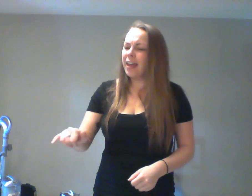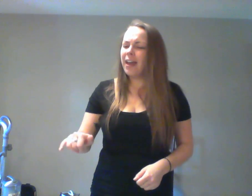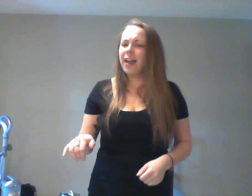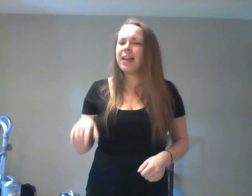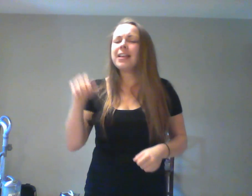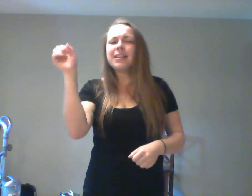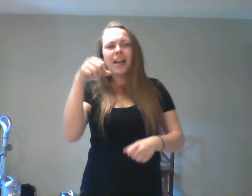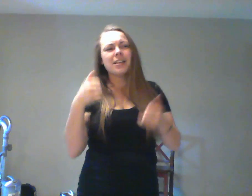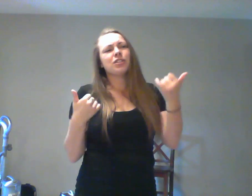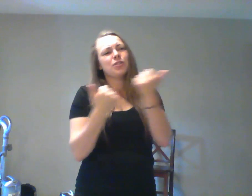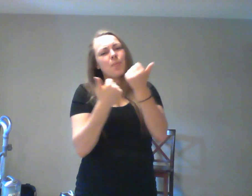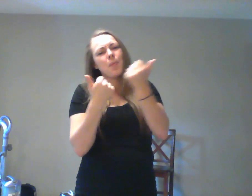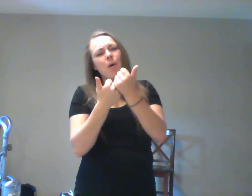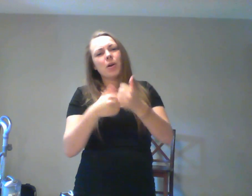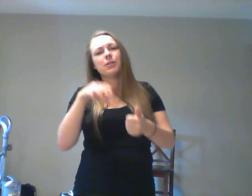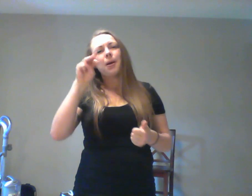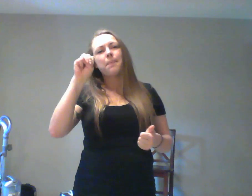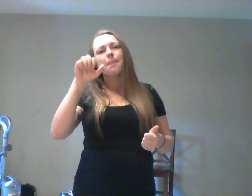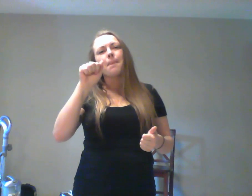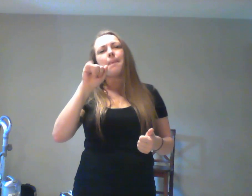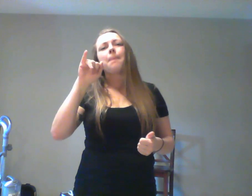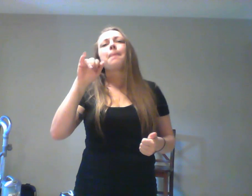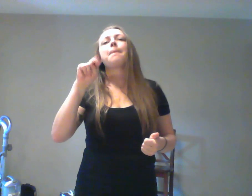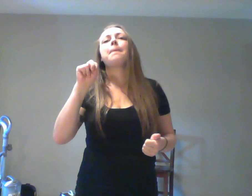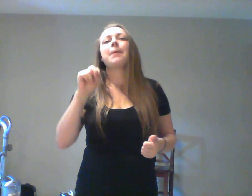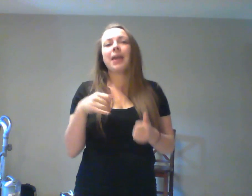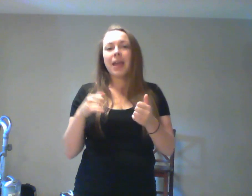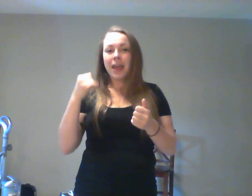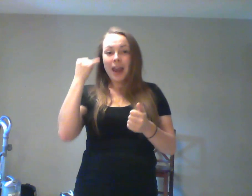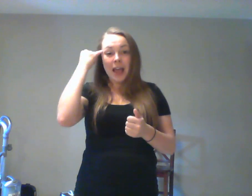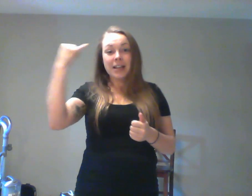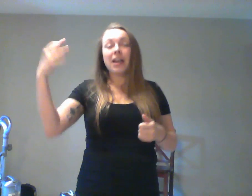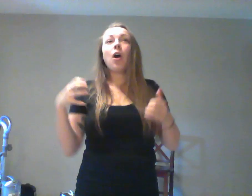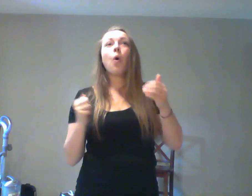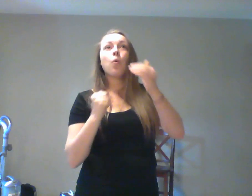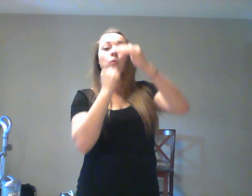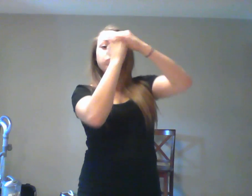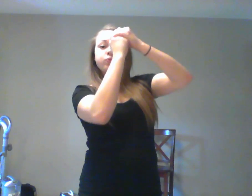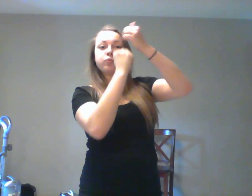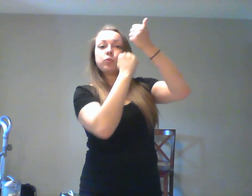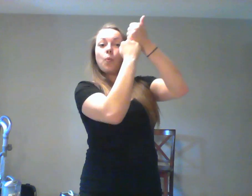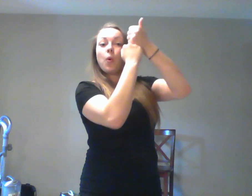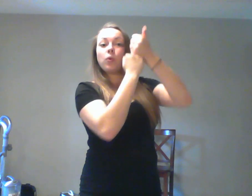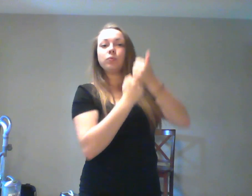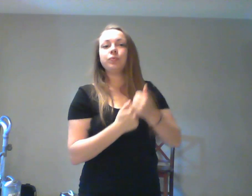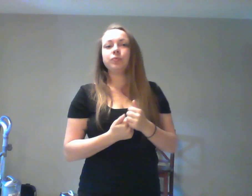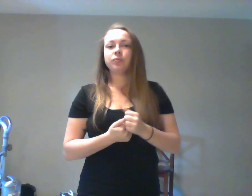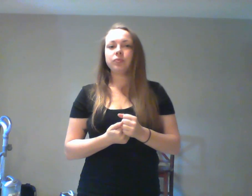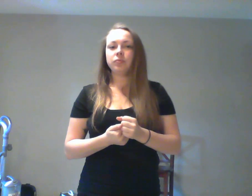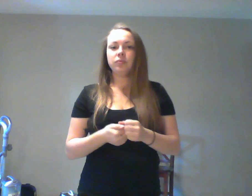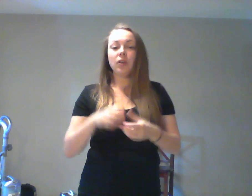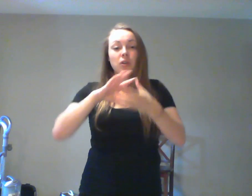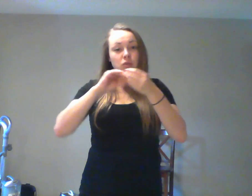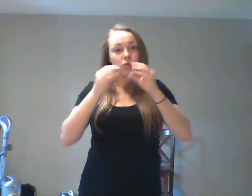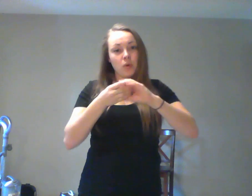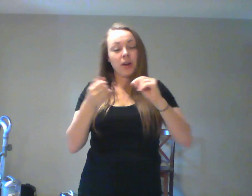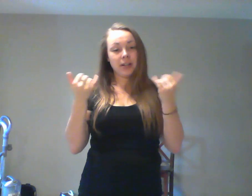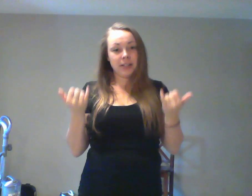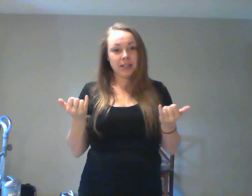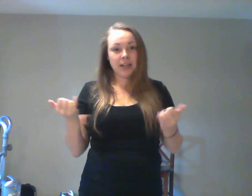supports that main idea. It holds it up. So today we're going to read a story about Frog and Toad. And